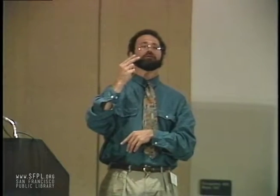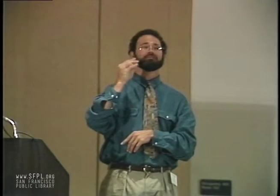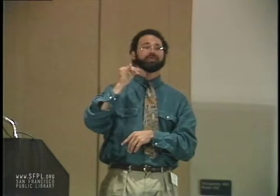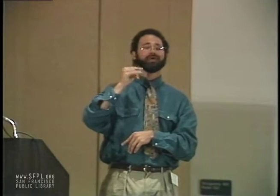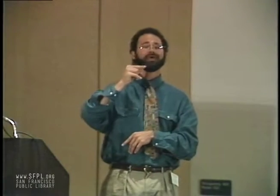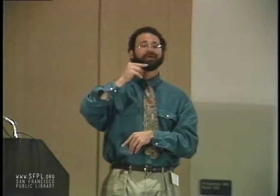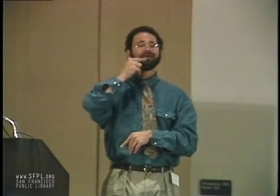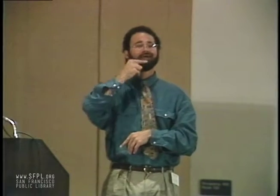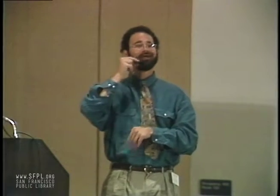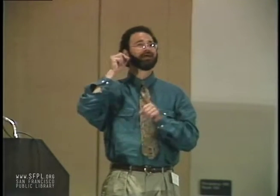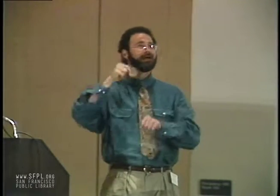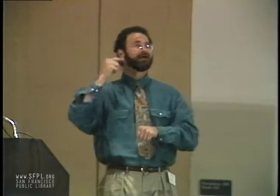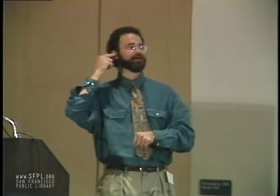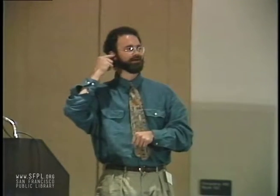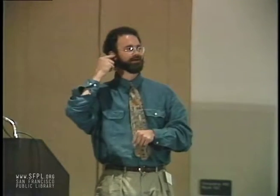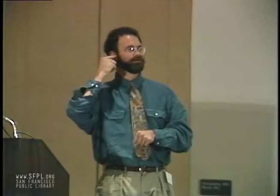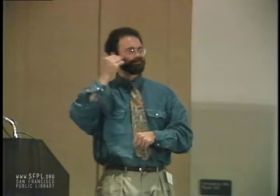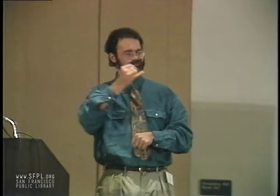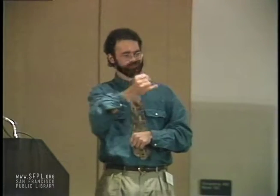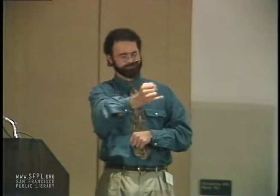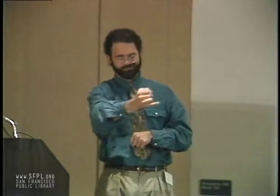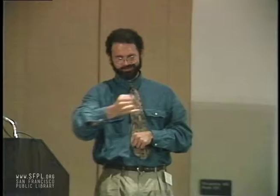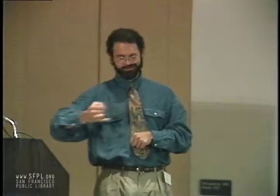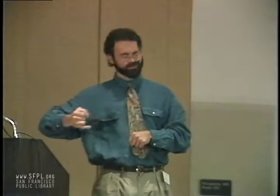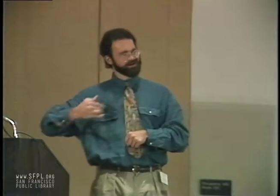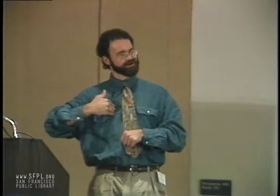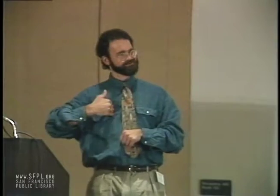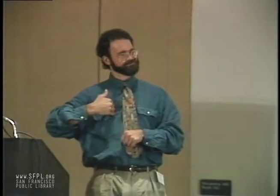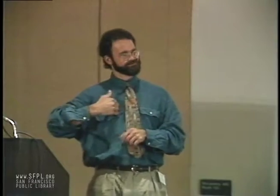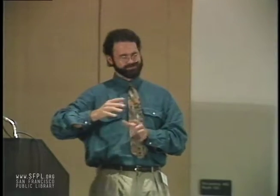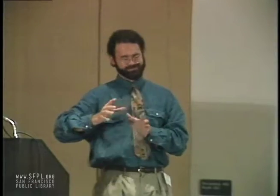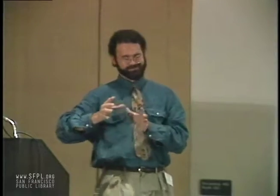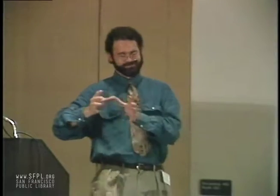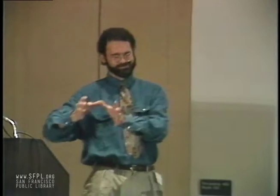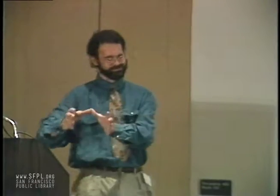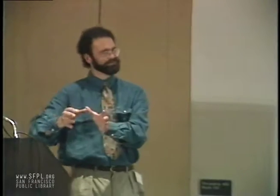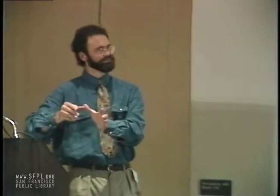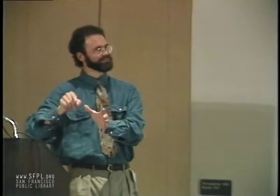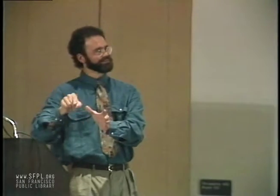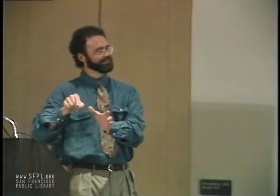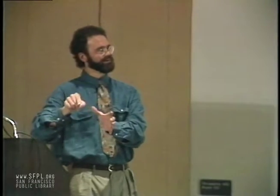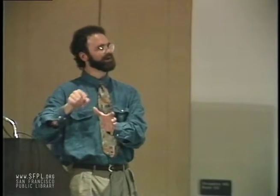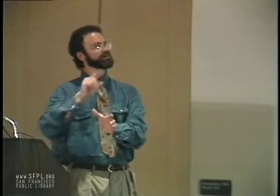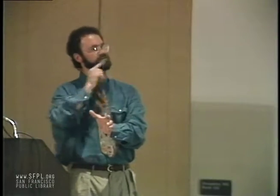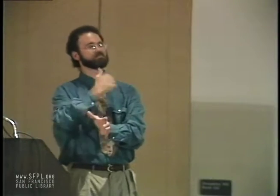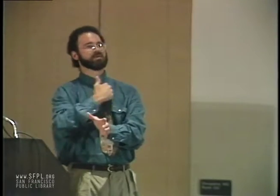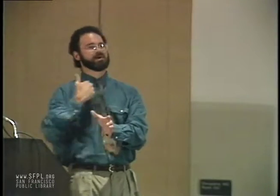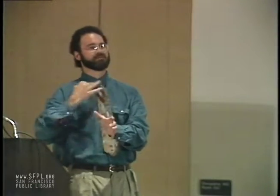that's tricky. Because here you have, there's still a line, there's still a separation